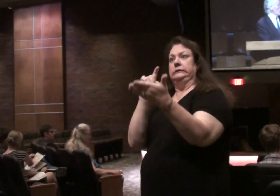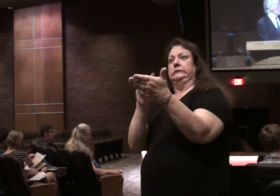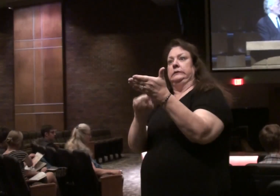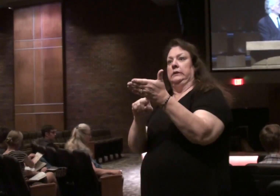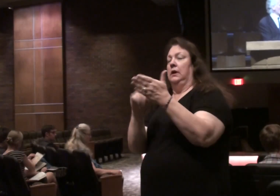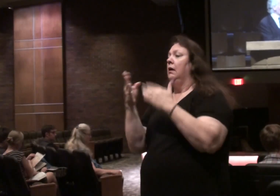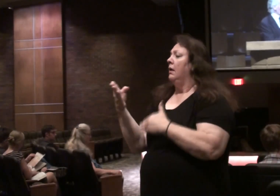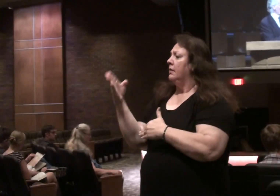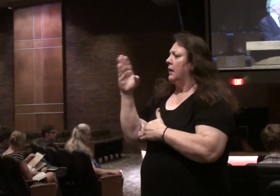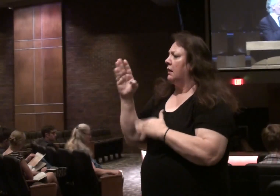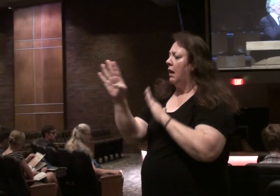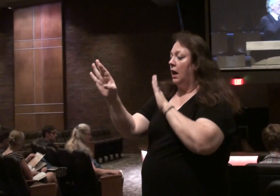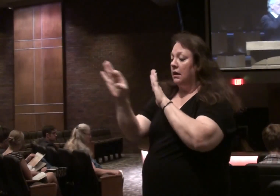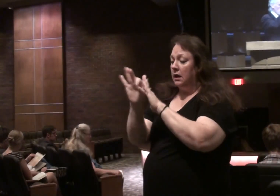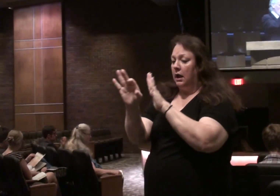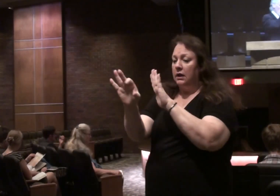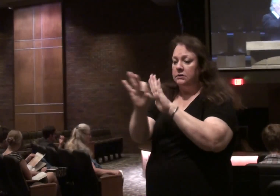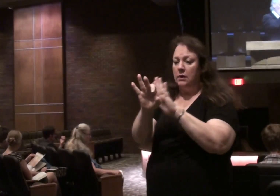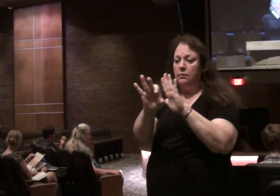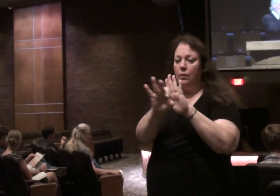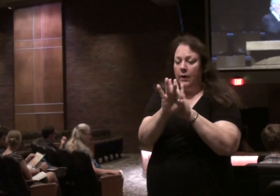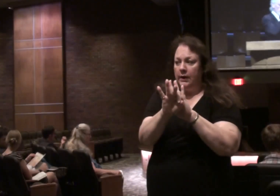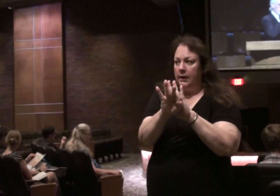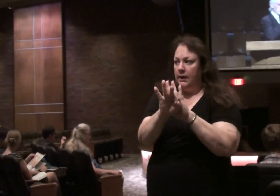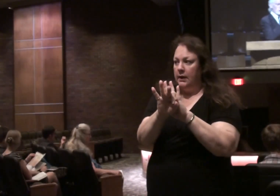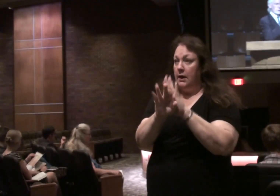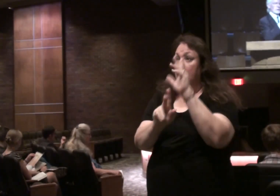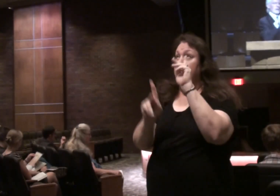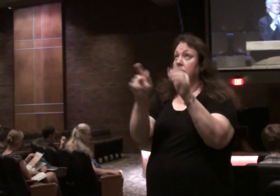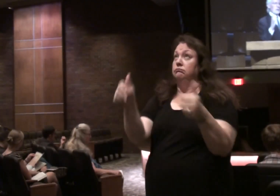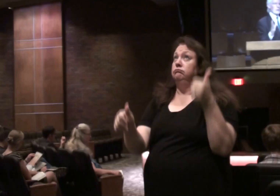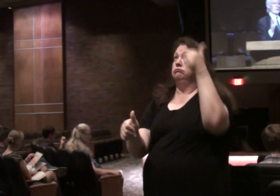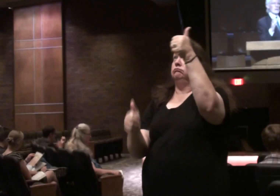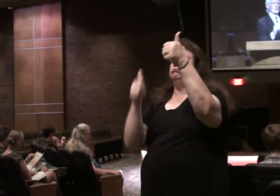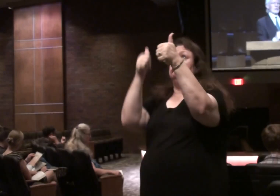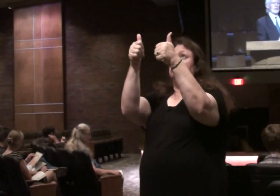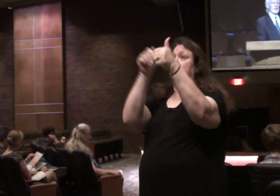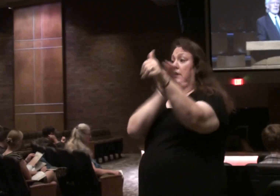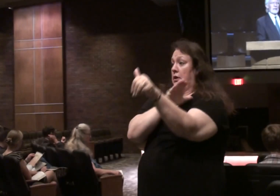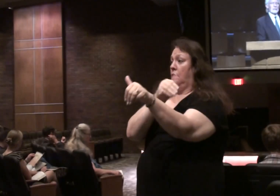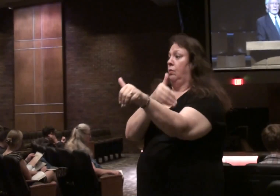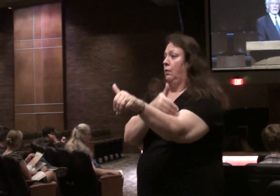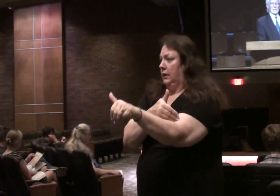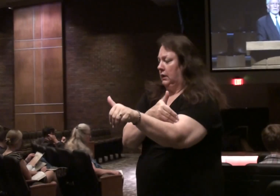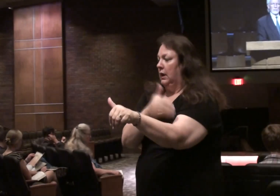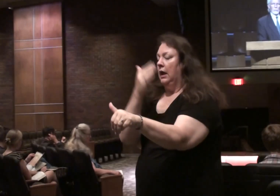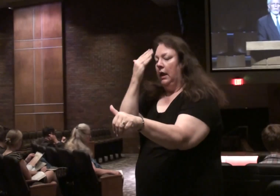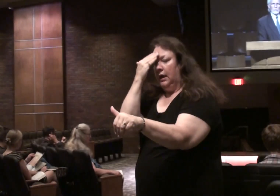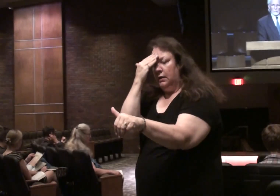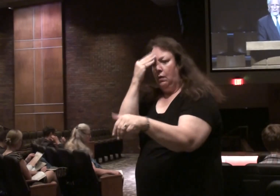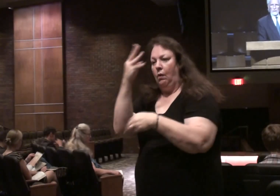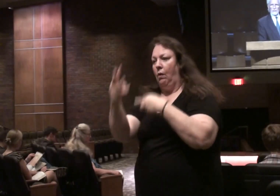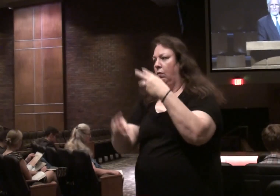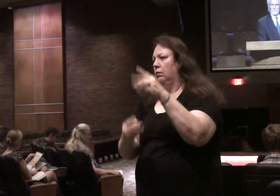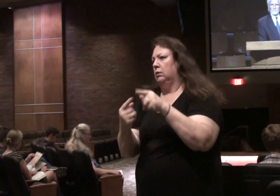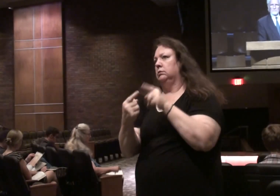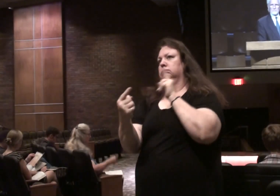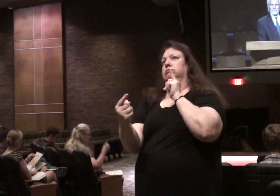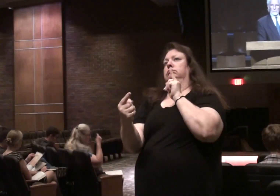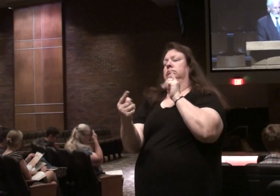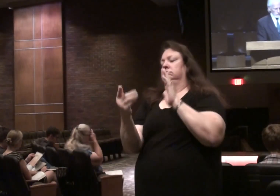that God has appointed authoritative structure. I know this is contrary to much of the world's